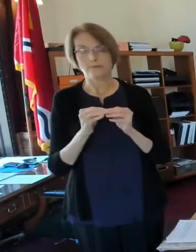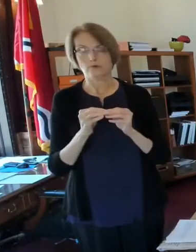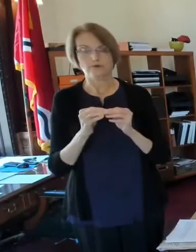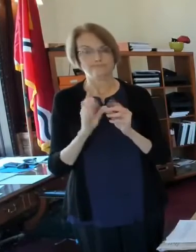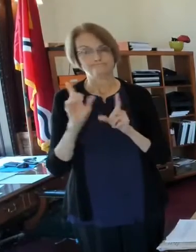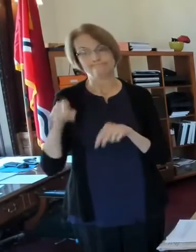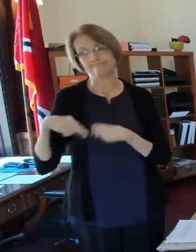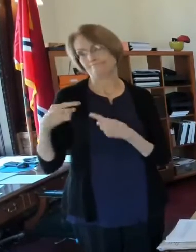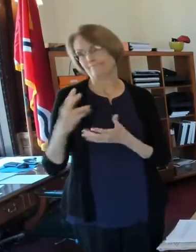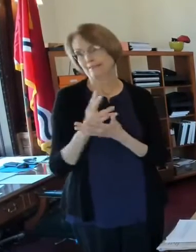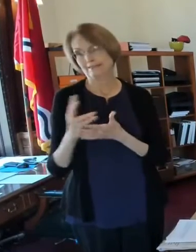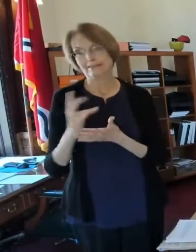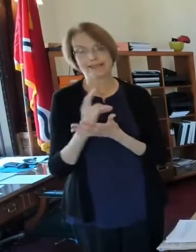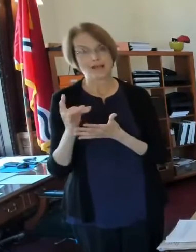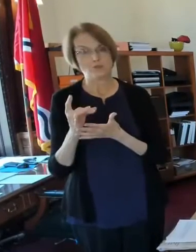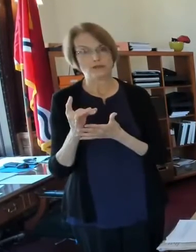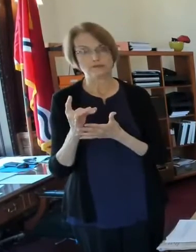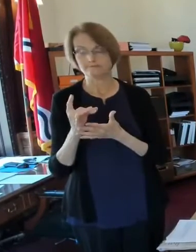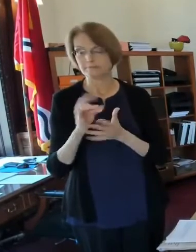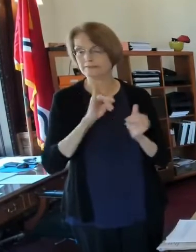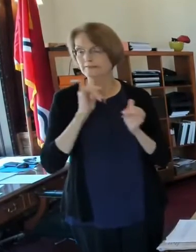last 6-8 weeks.